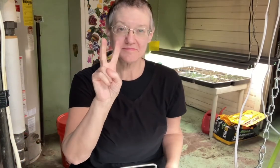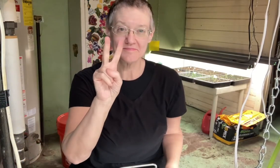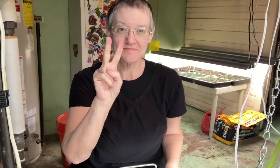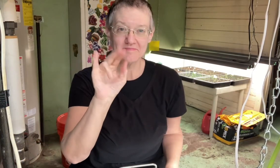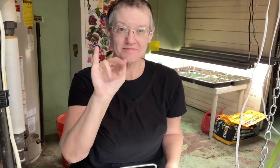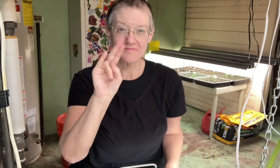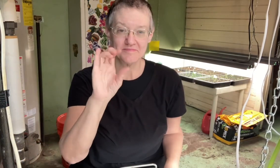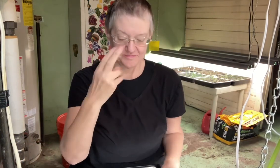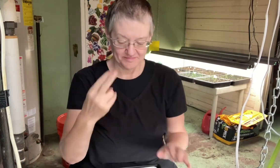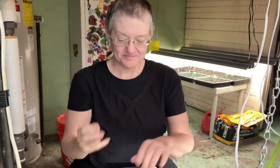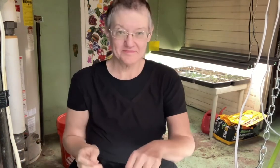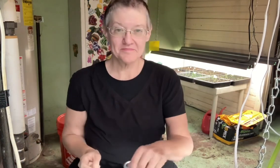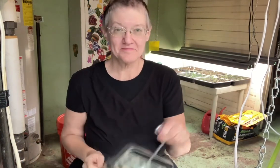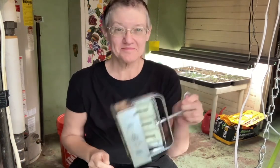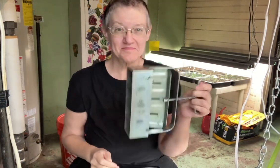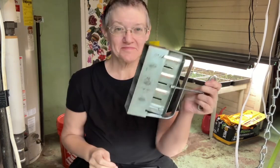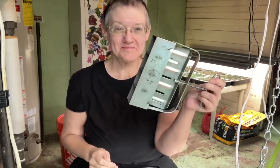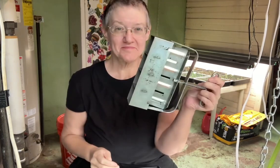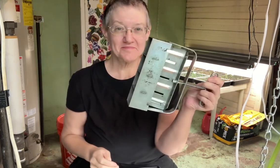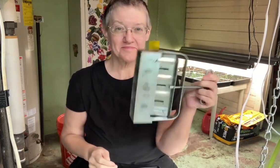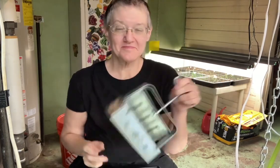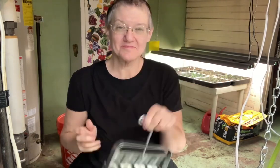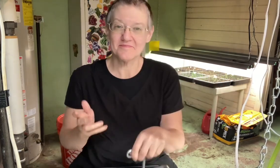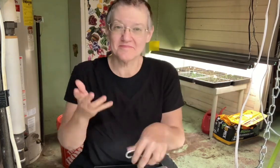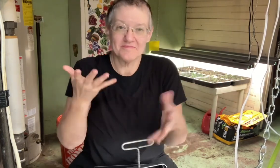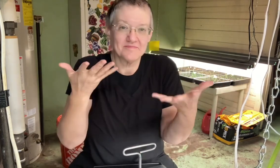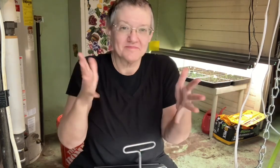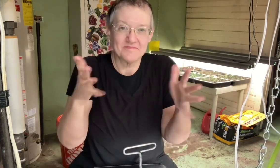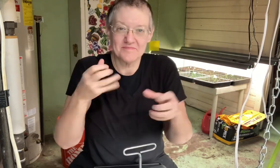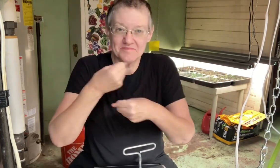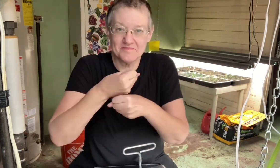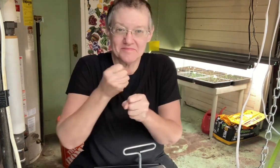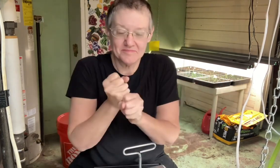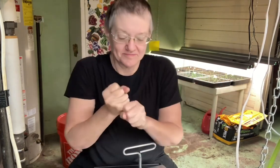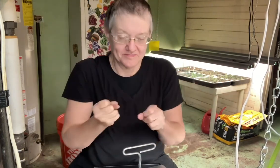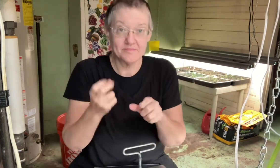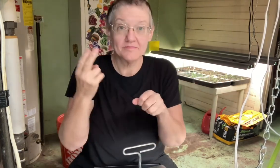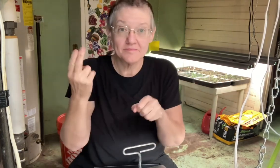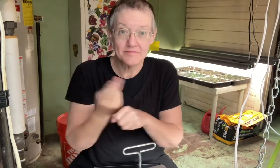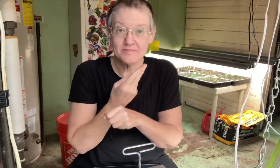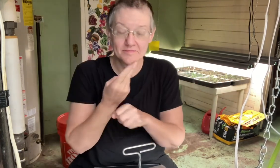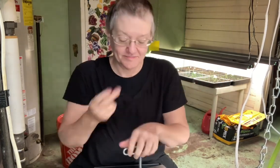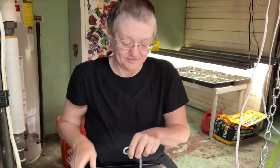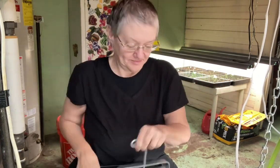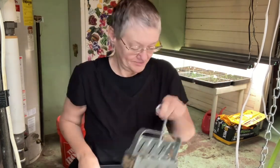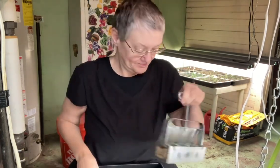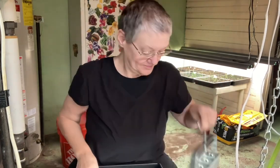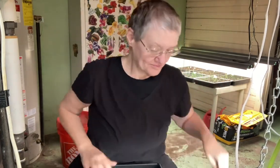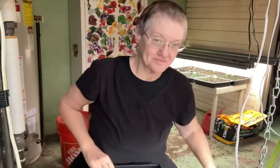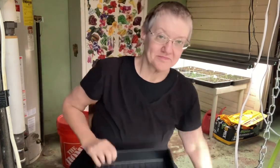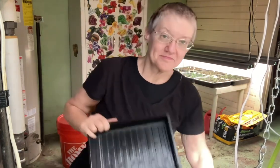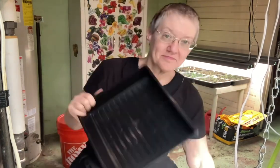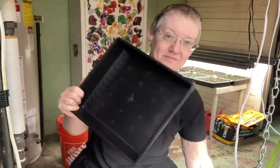2-inch soil blockers, and I've already made them with this soil blocker, and I've used